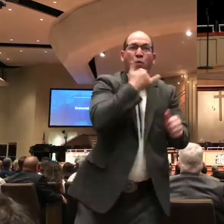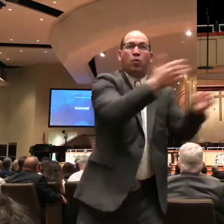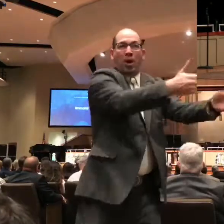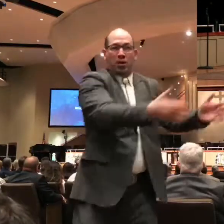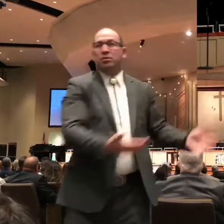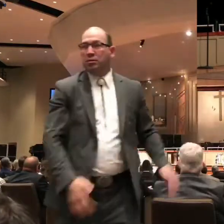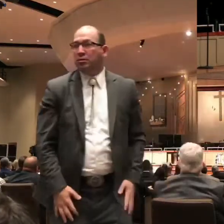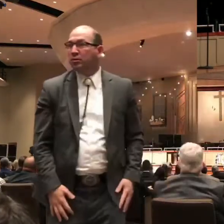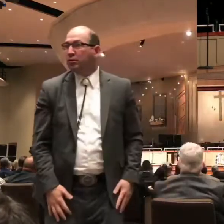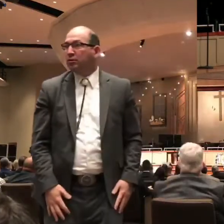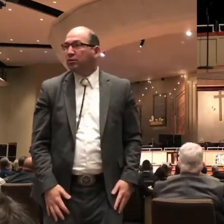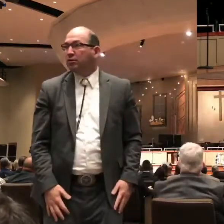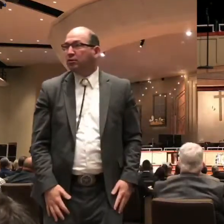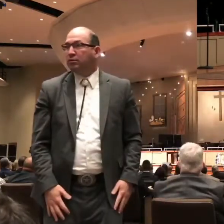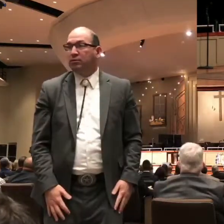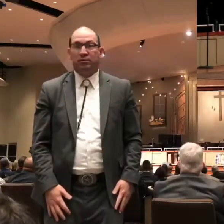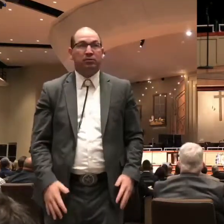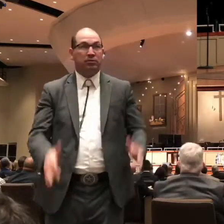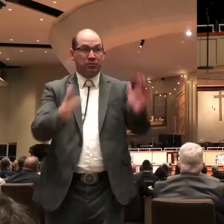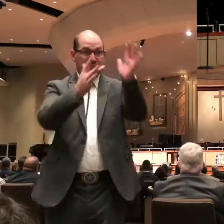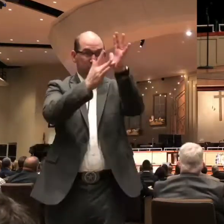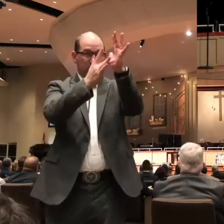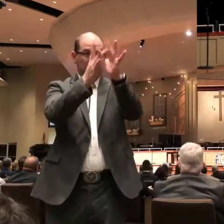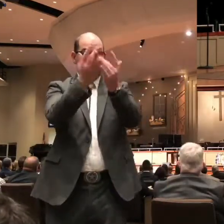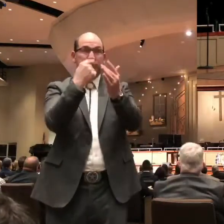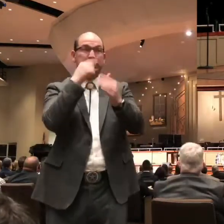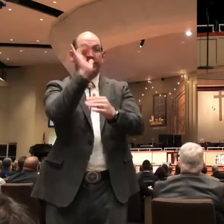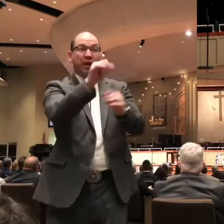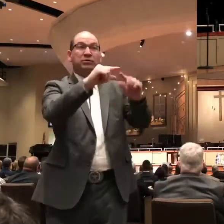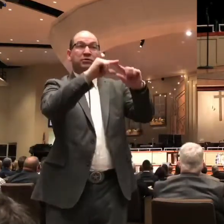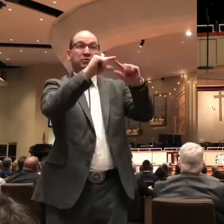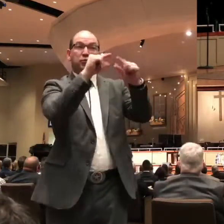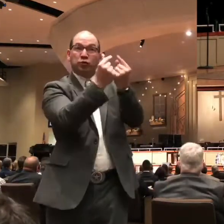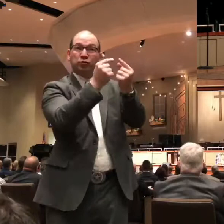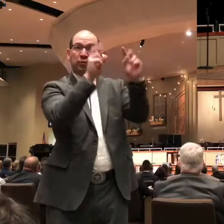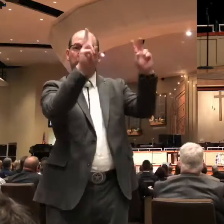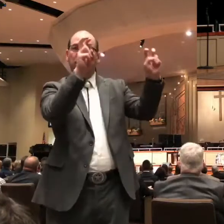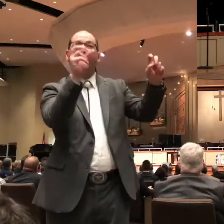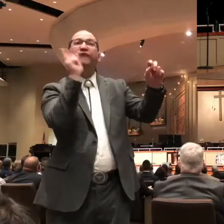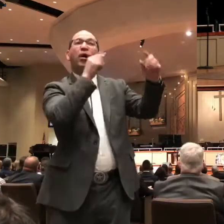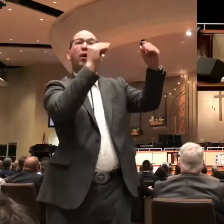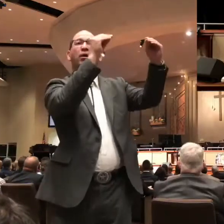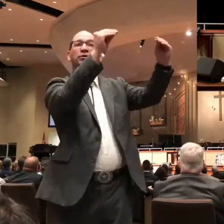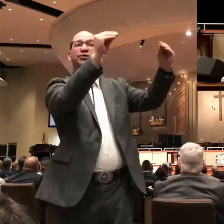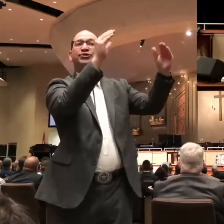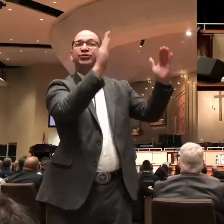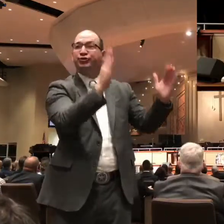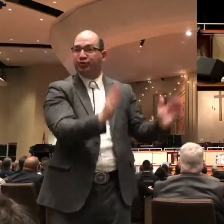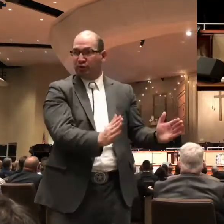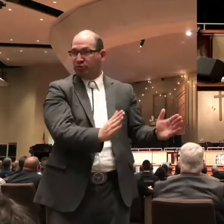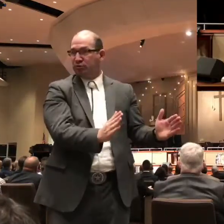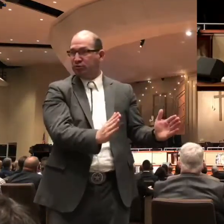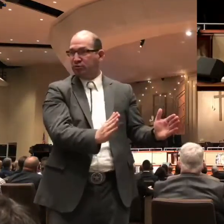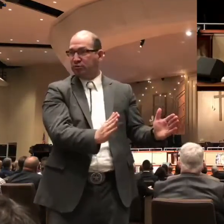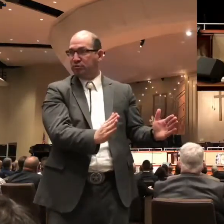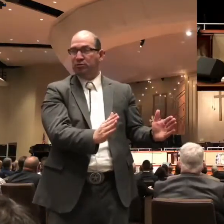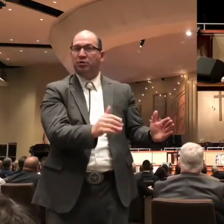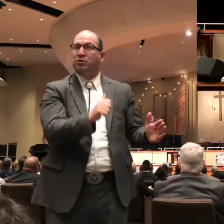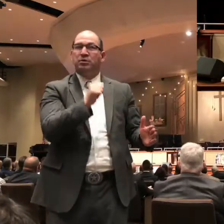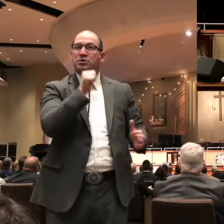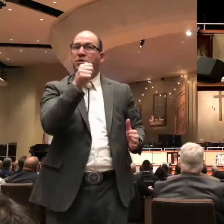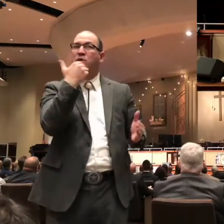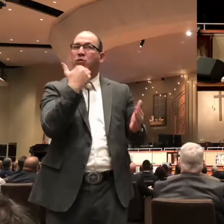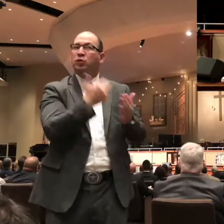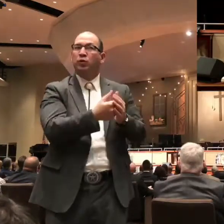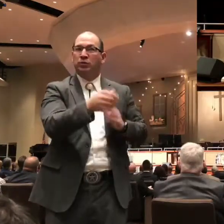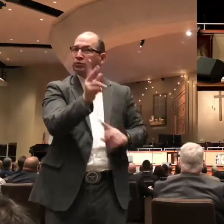them." And so the Bible describes these false teachers as being teachers who are not men of integrity. They are